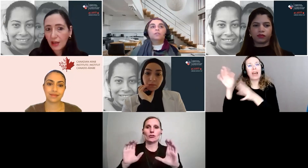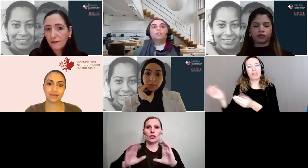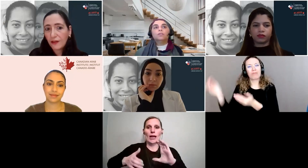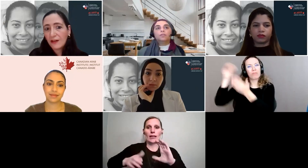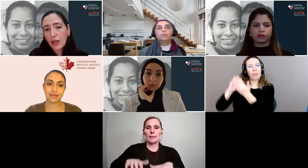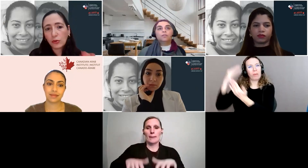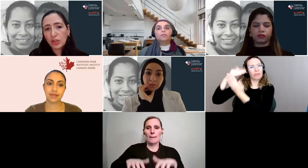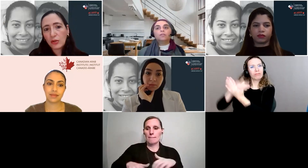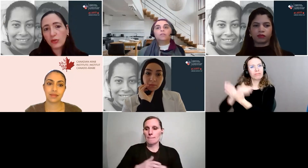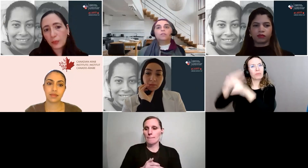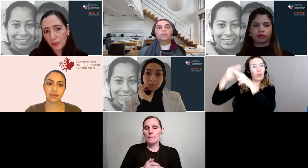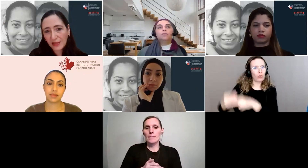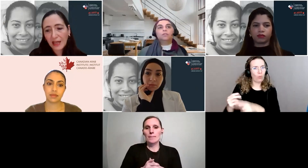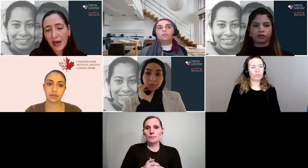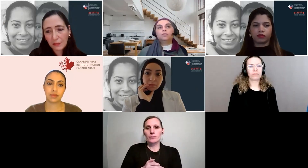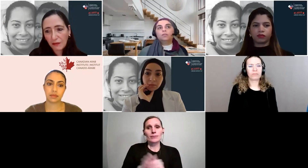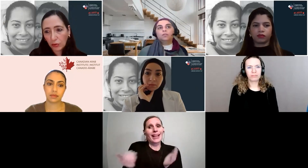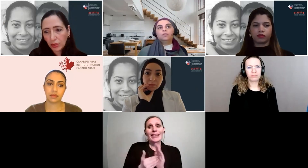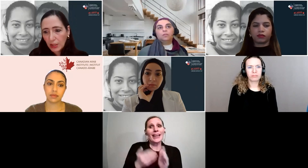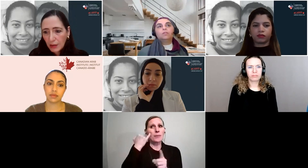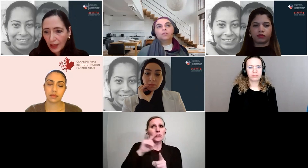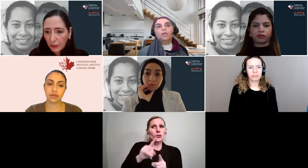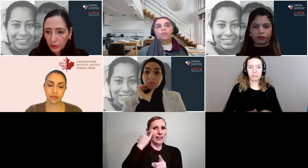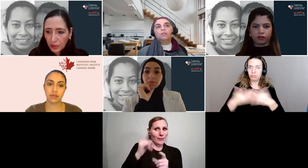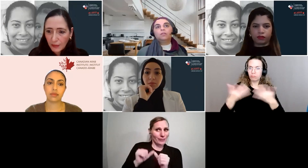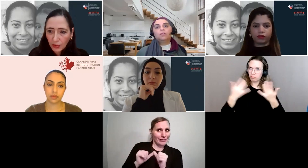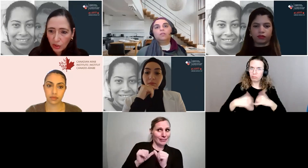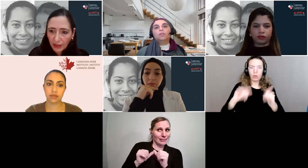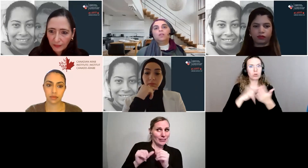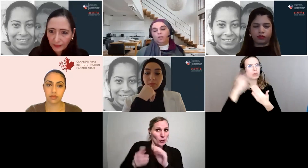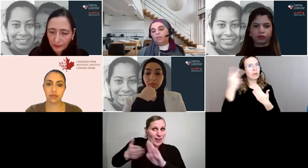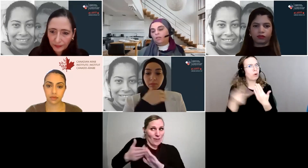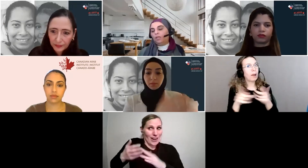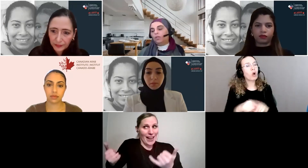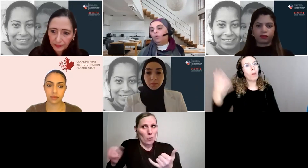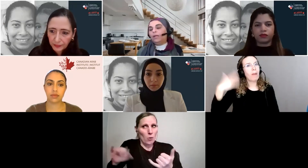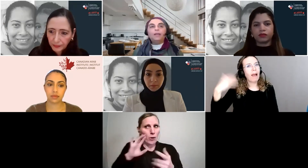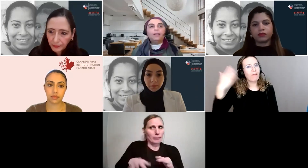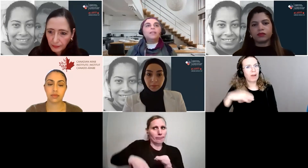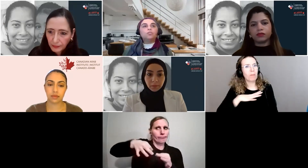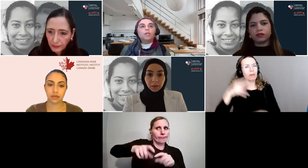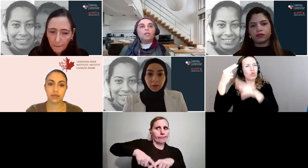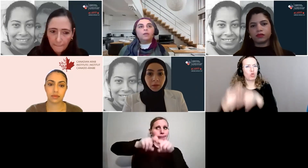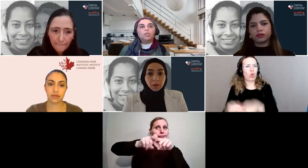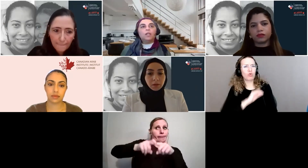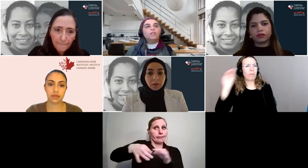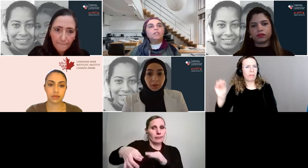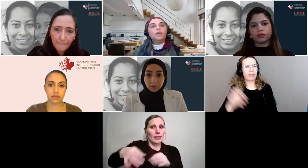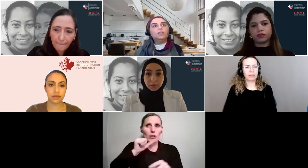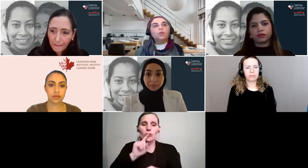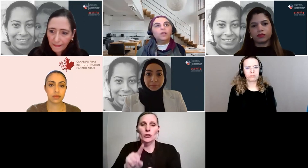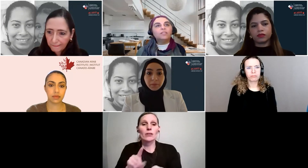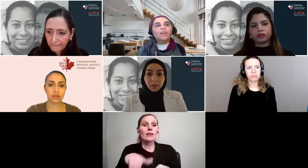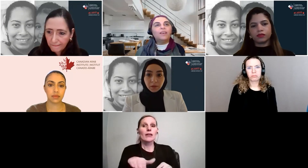sure if they continue the programs as they had them before, but I'll post the names in the chat. Thank you. And it is actually Language Advocacy